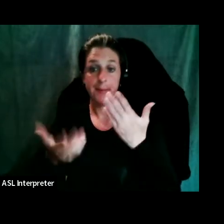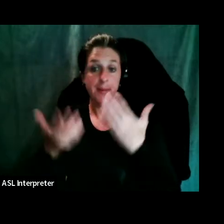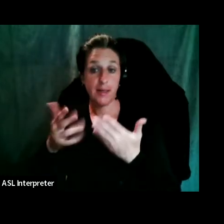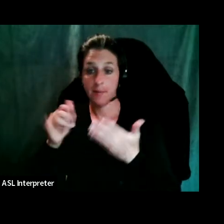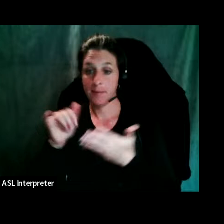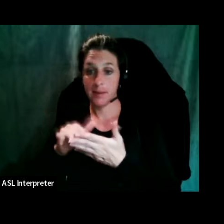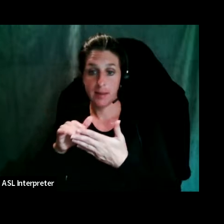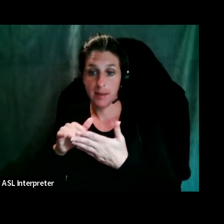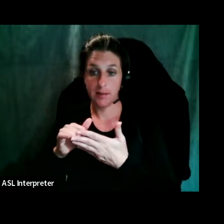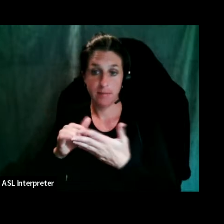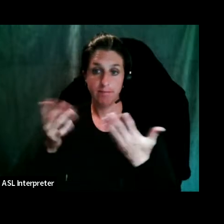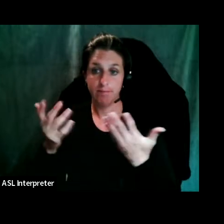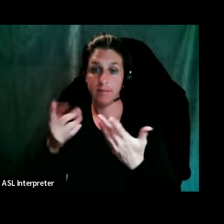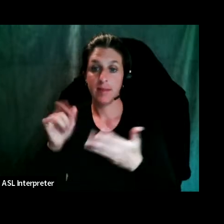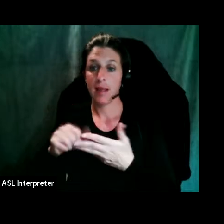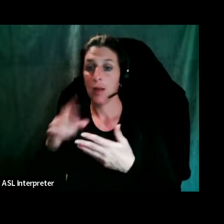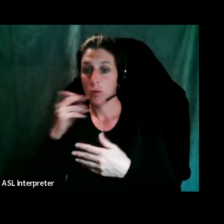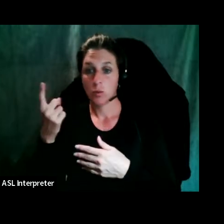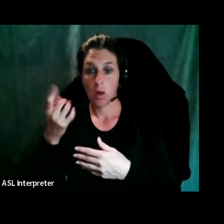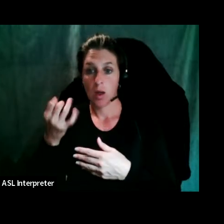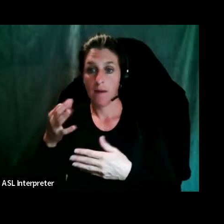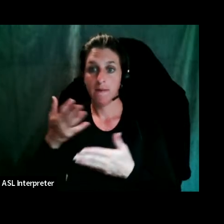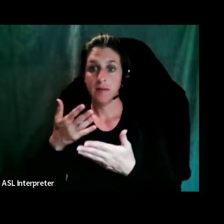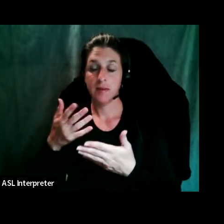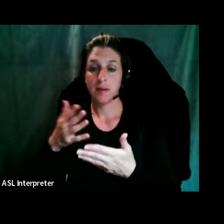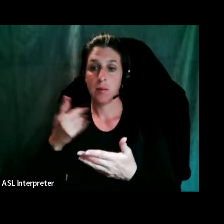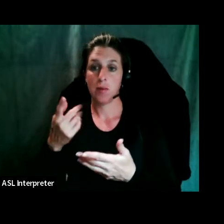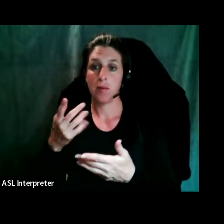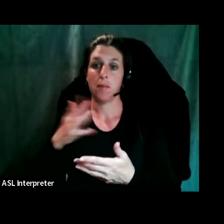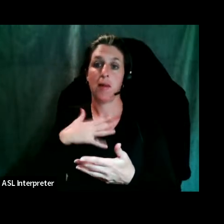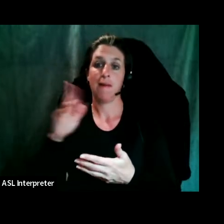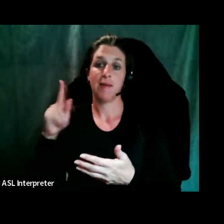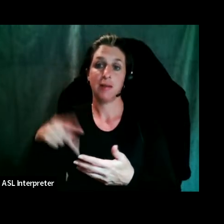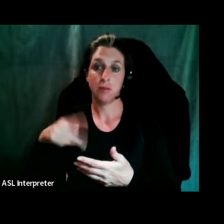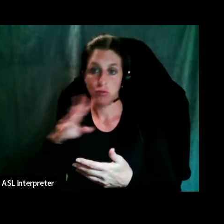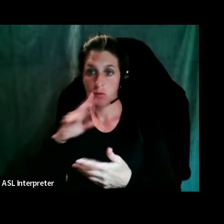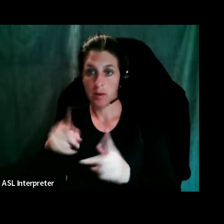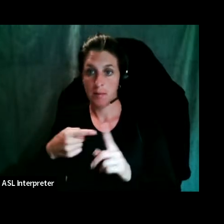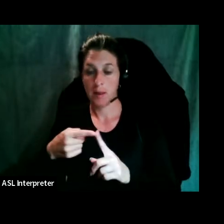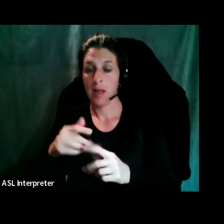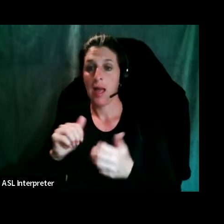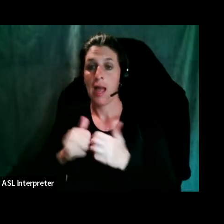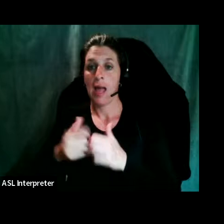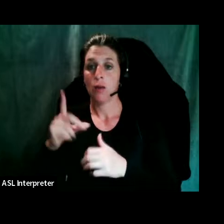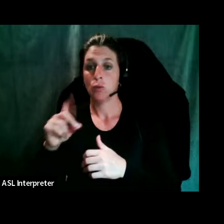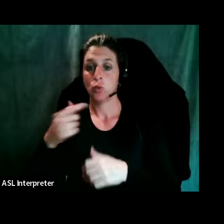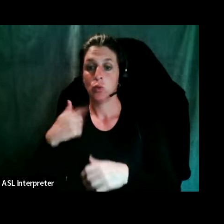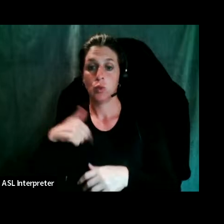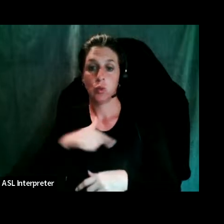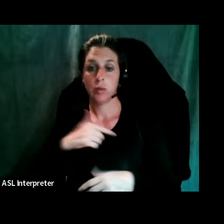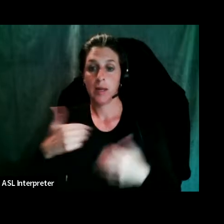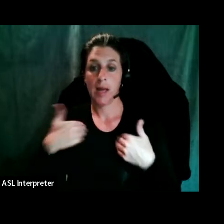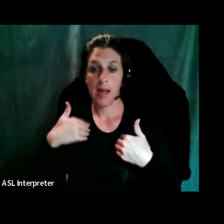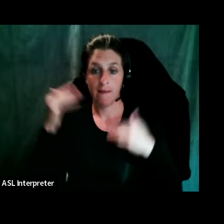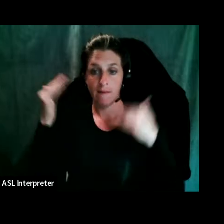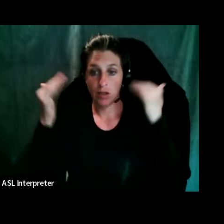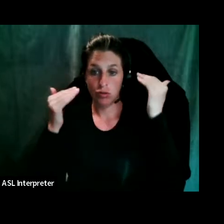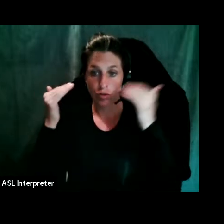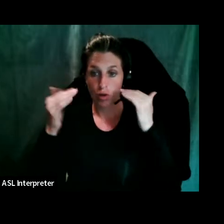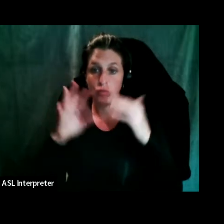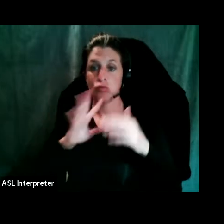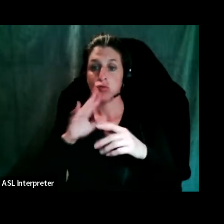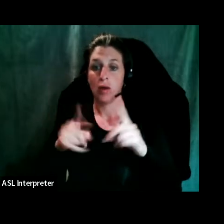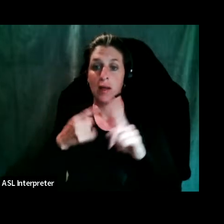something, that was one of the things that my vice principal and I were talking about Yeah. was, well, how do we have an adult, talk about